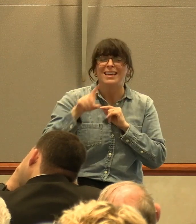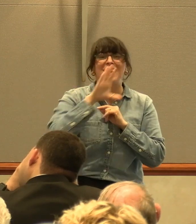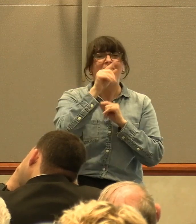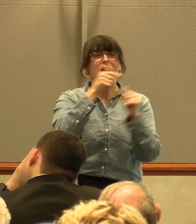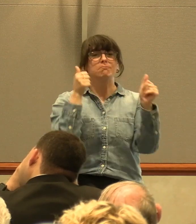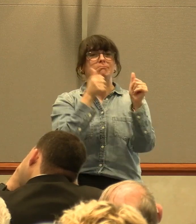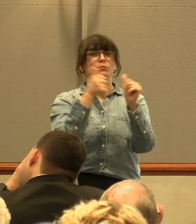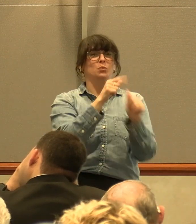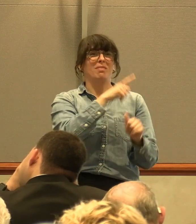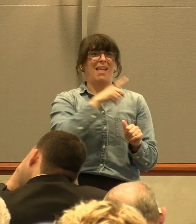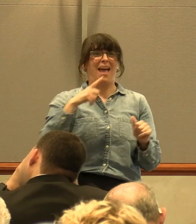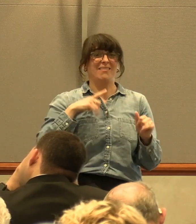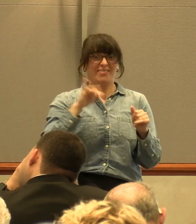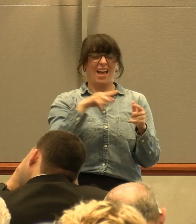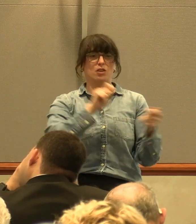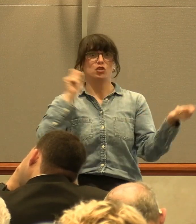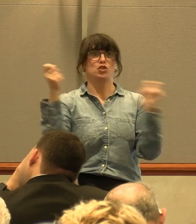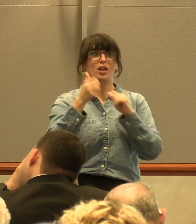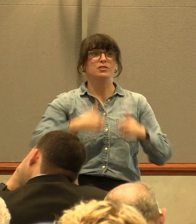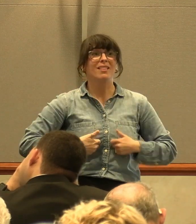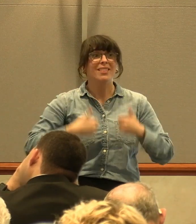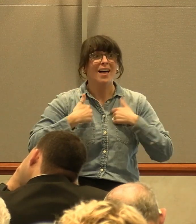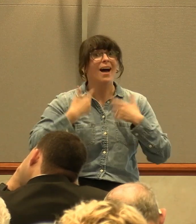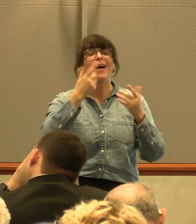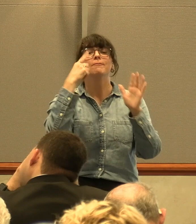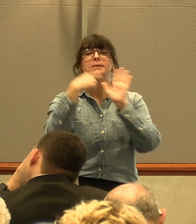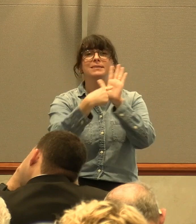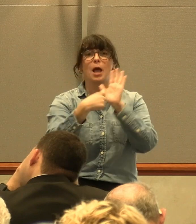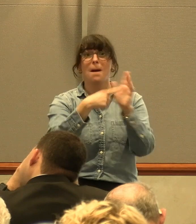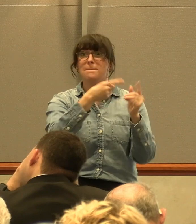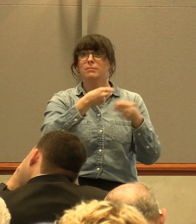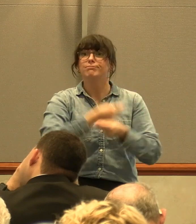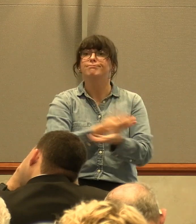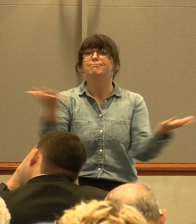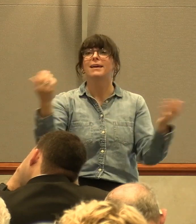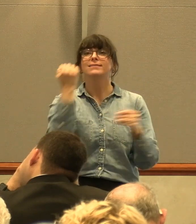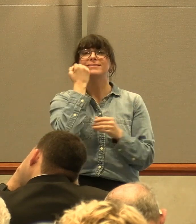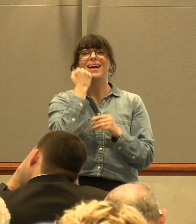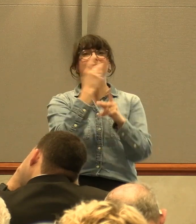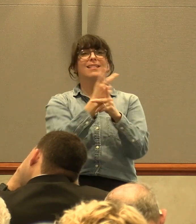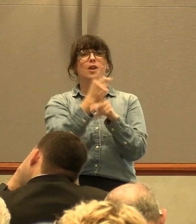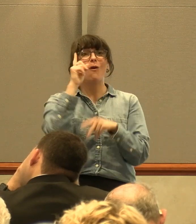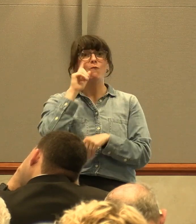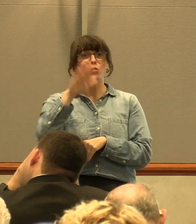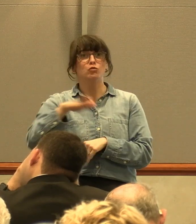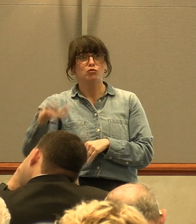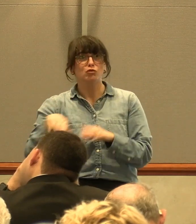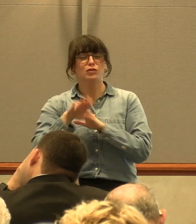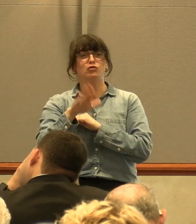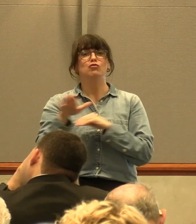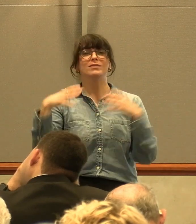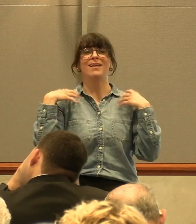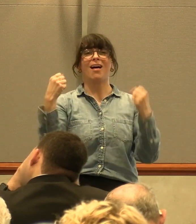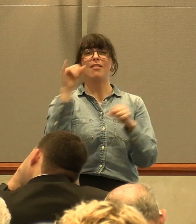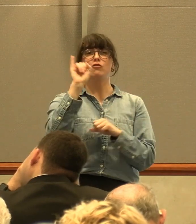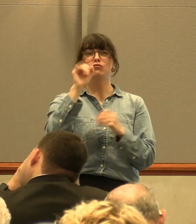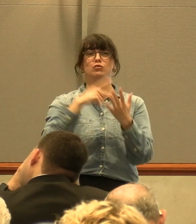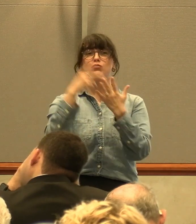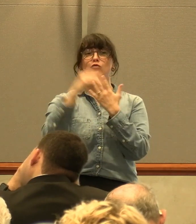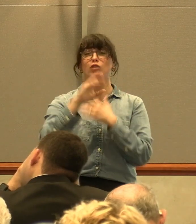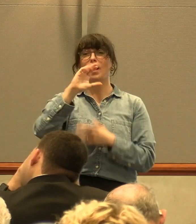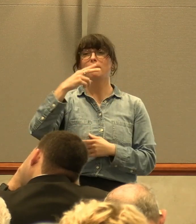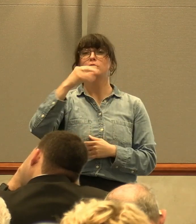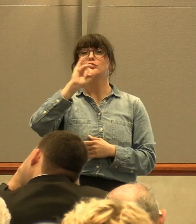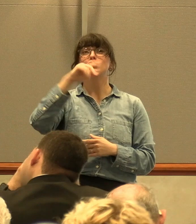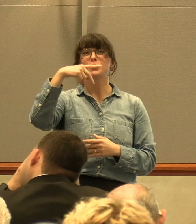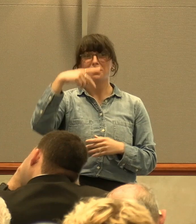legislation, such as a bill that guarantees access to dental care for children in the Children's Health Insurance Program, CHIP.